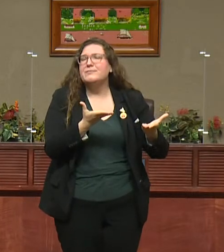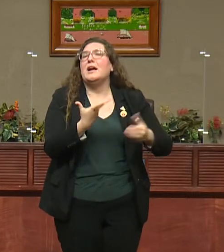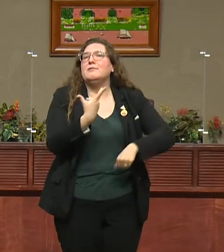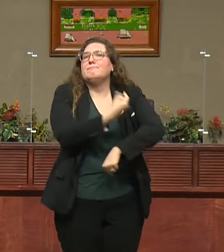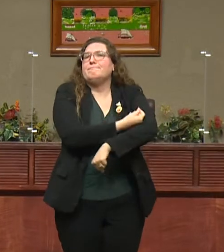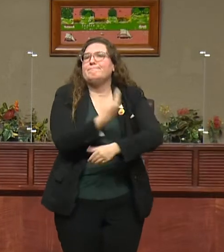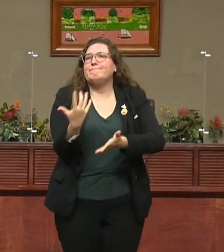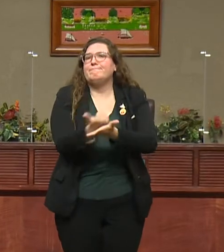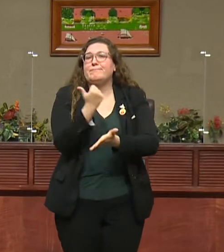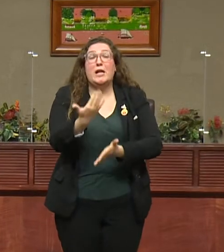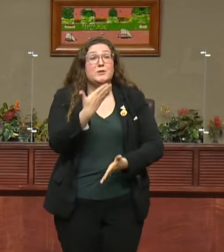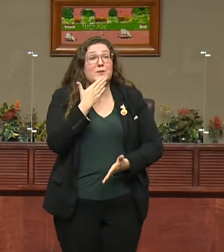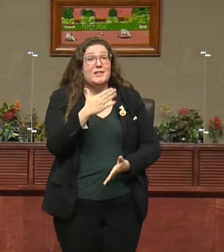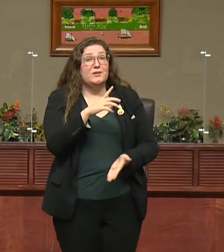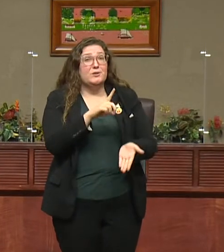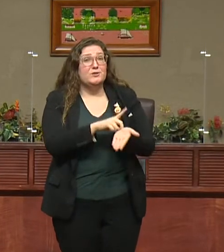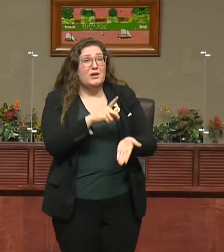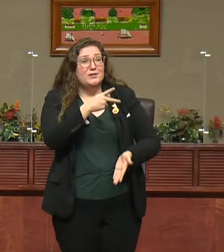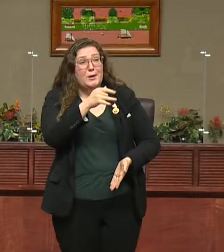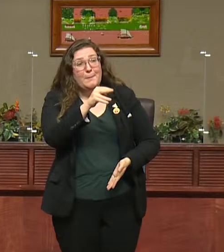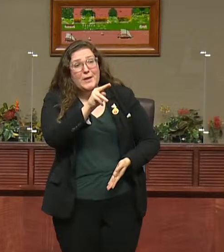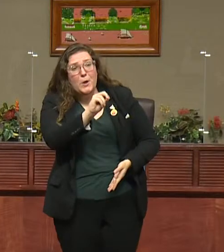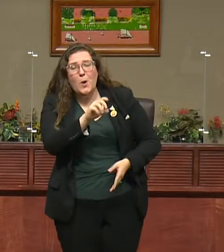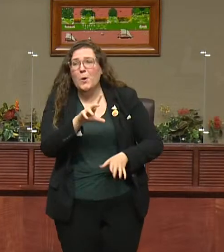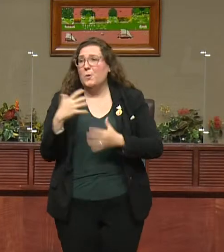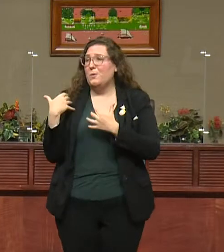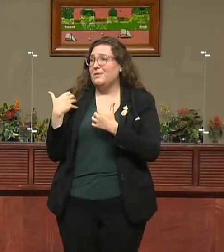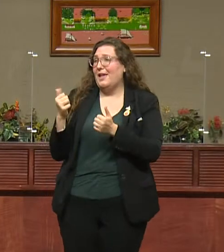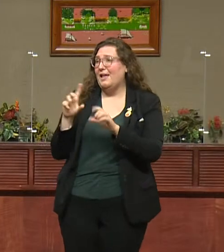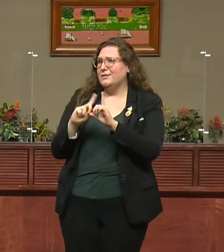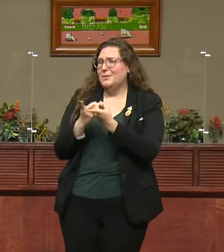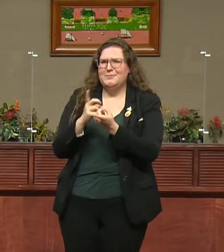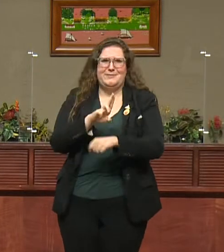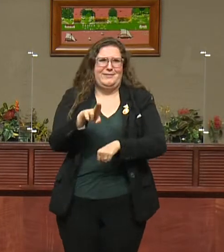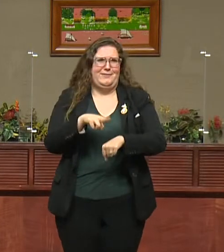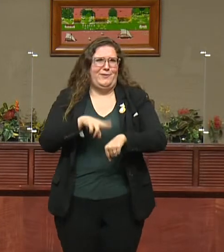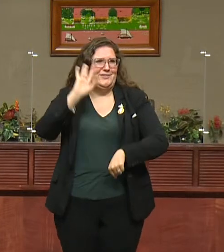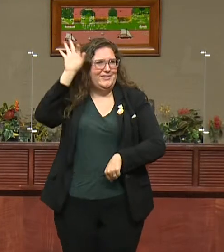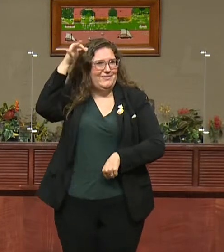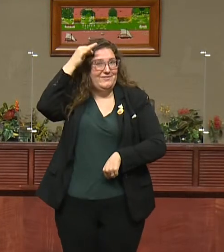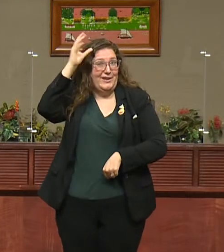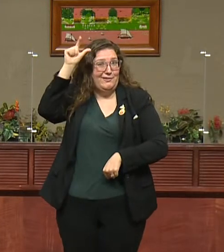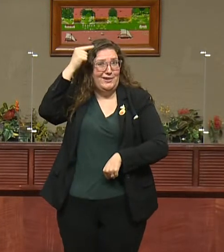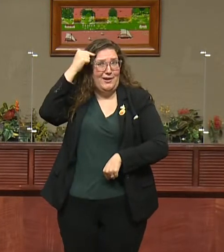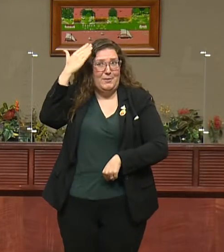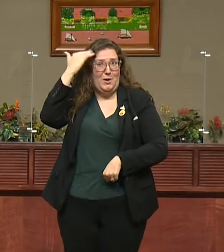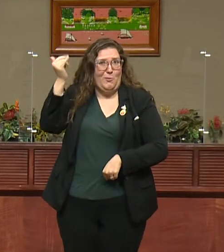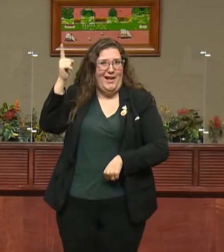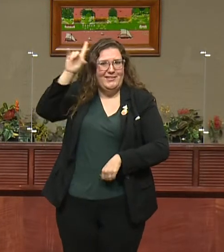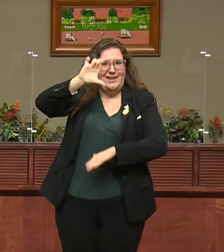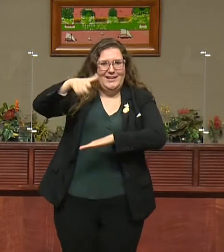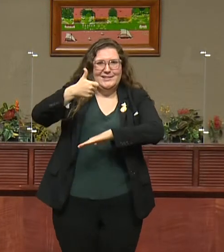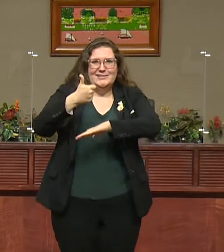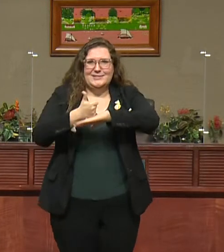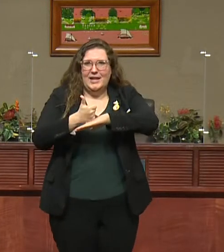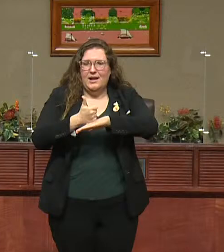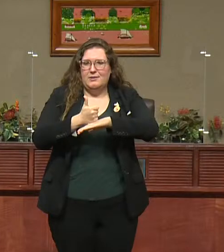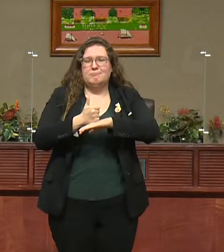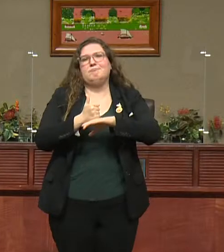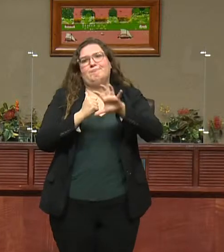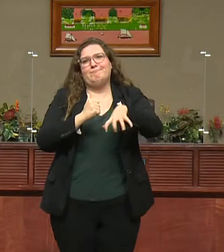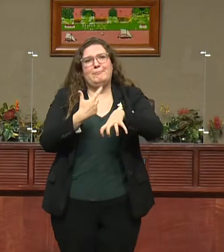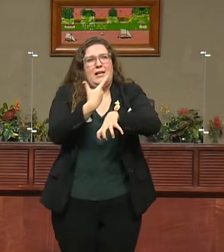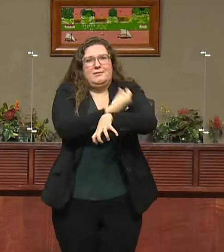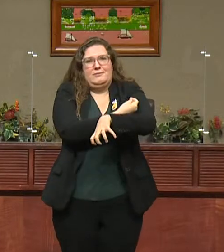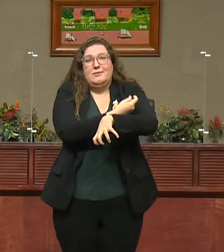Health Department, and of course the federal government for the site at Valencia and the Spider sites that have been out there